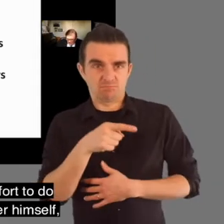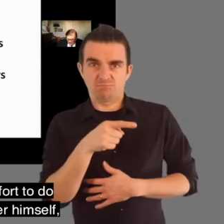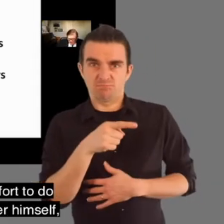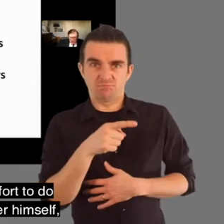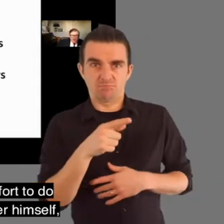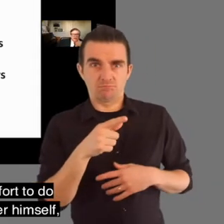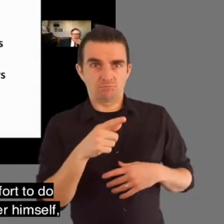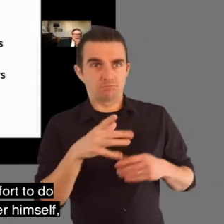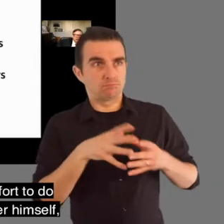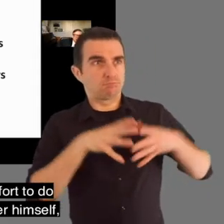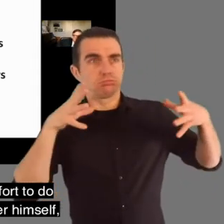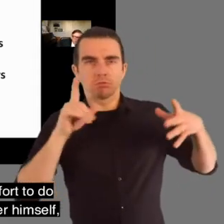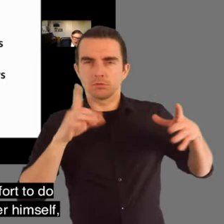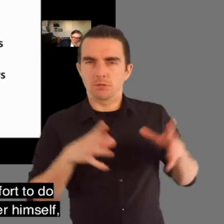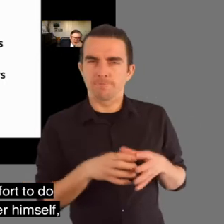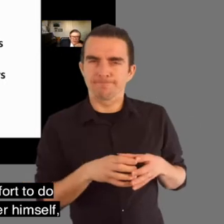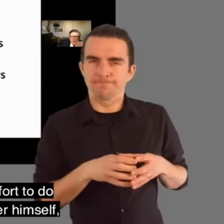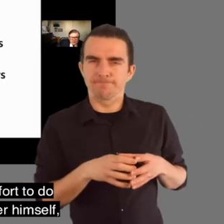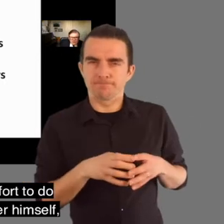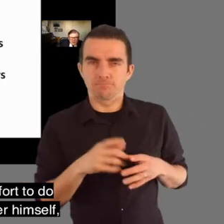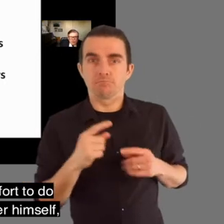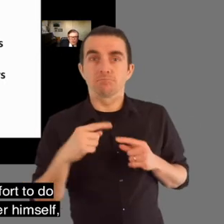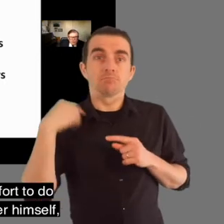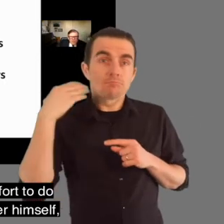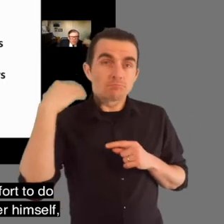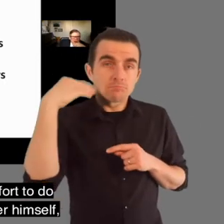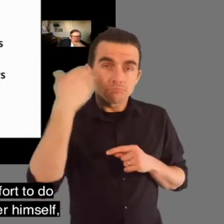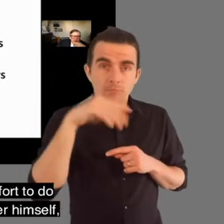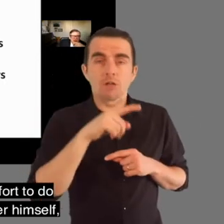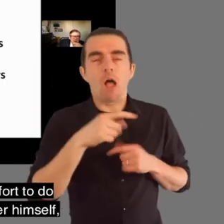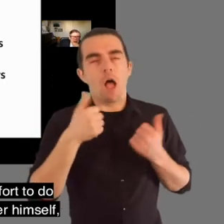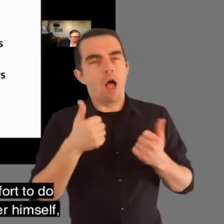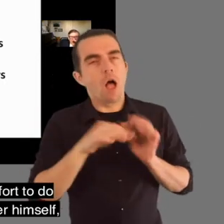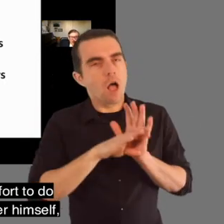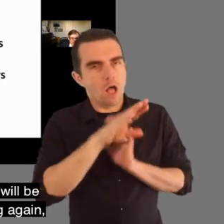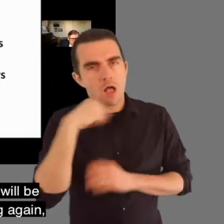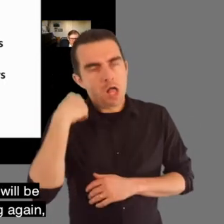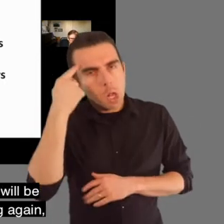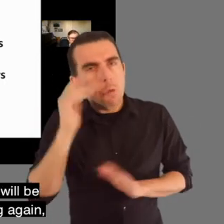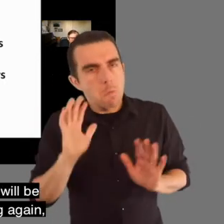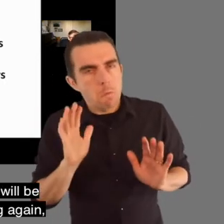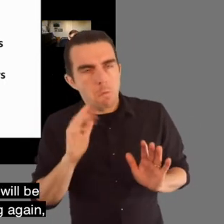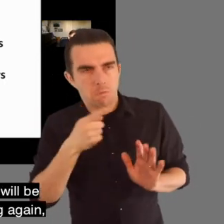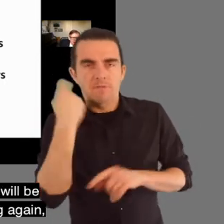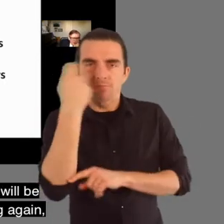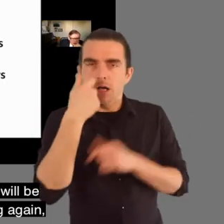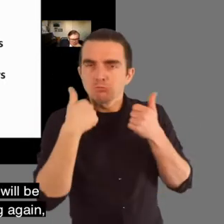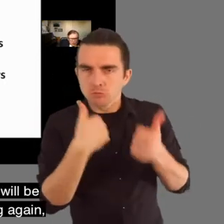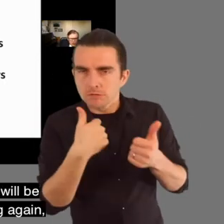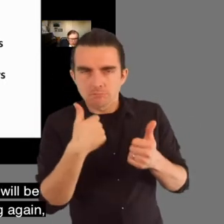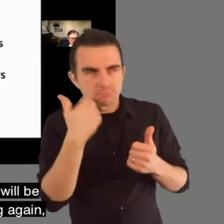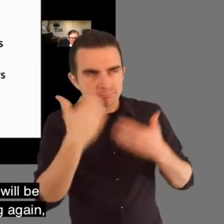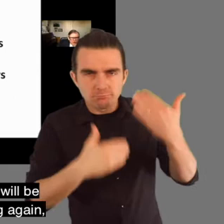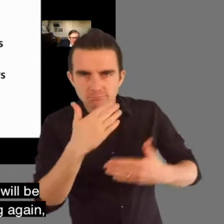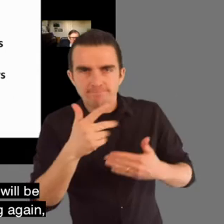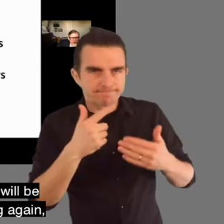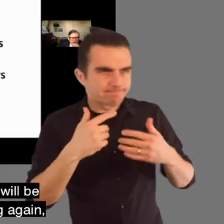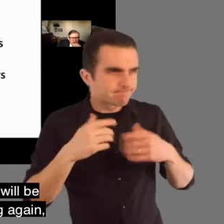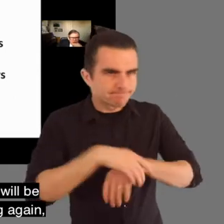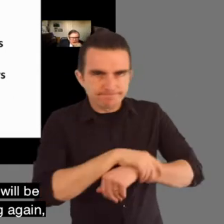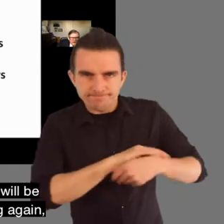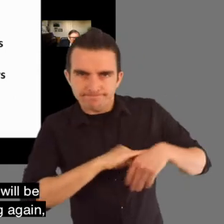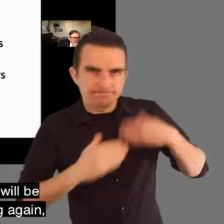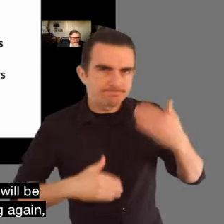the effort to do employment. He's a small employer himself, and I'm sure in a few years